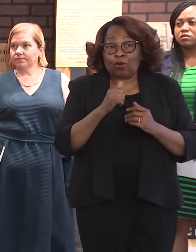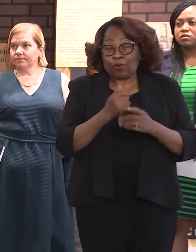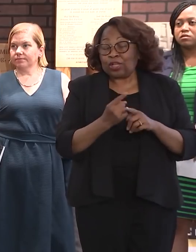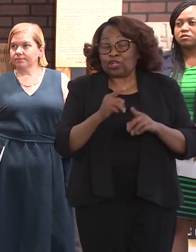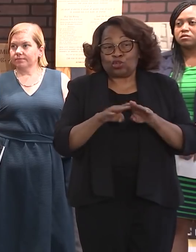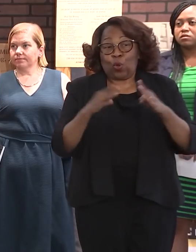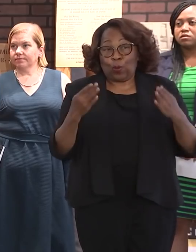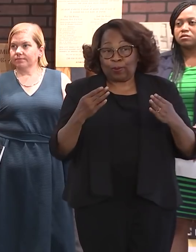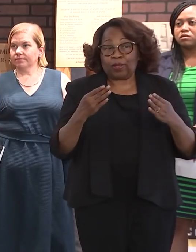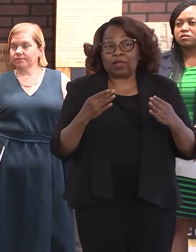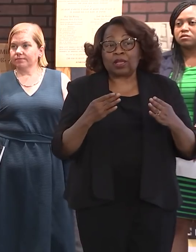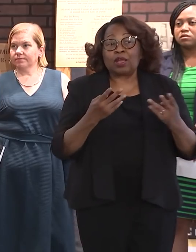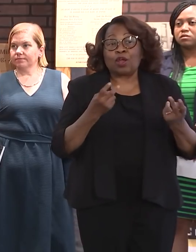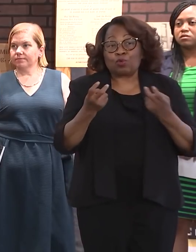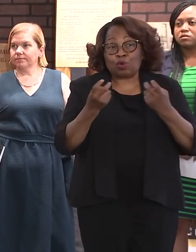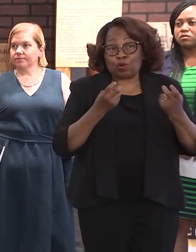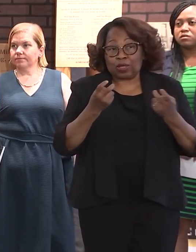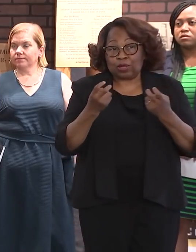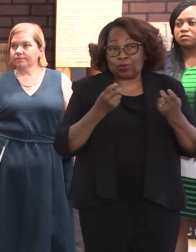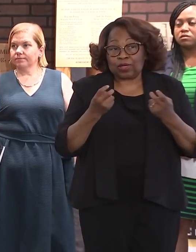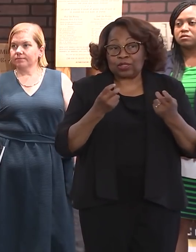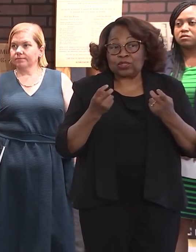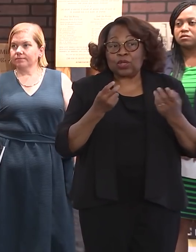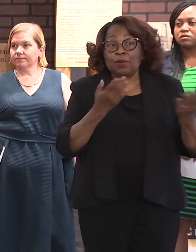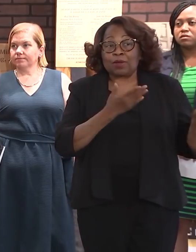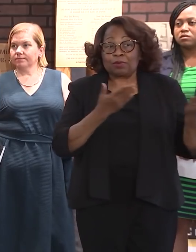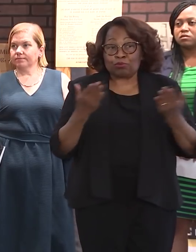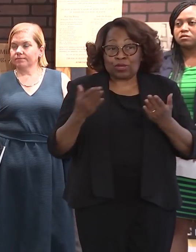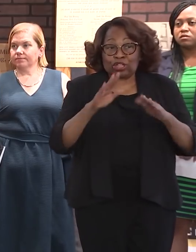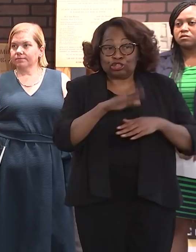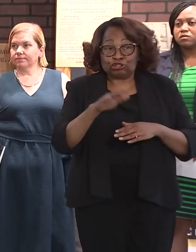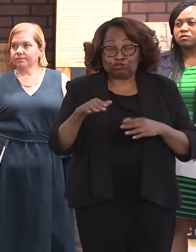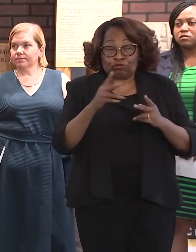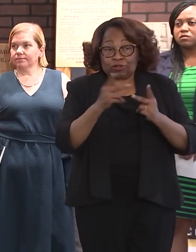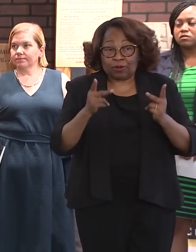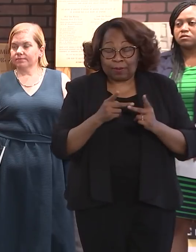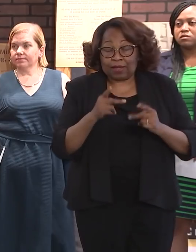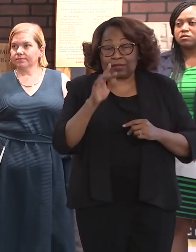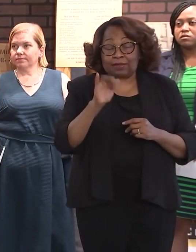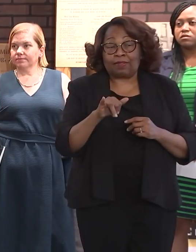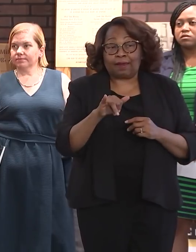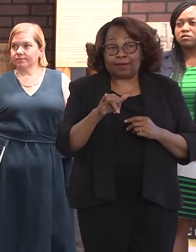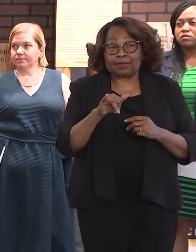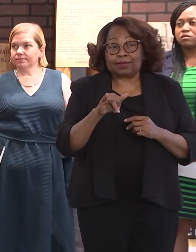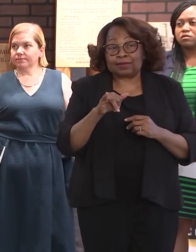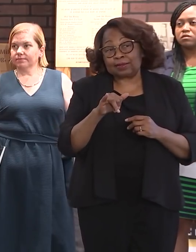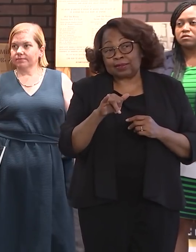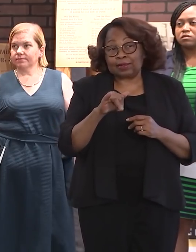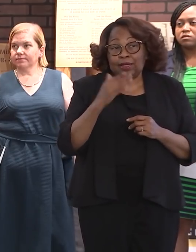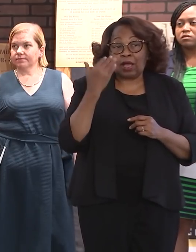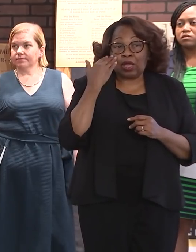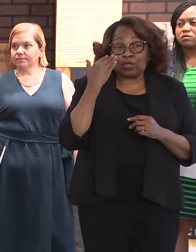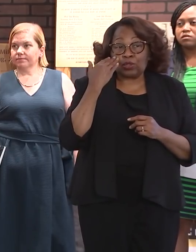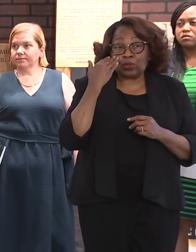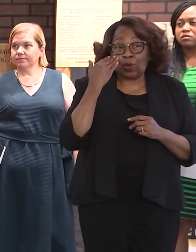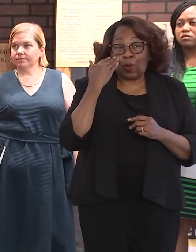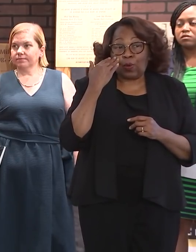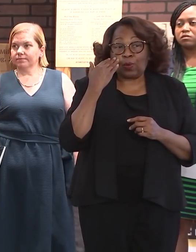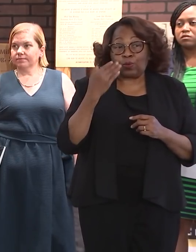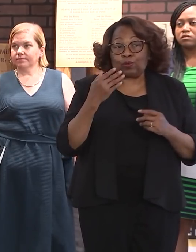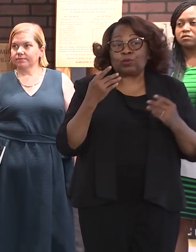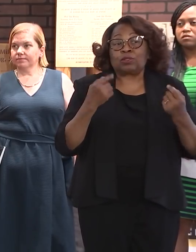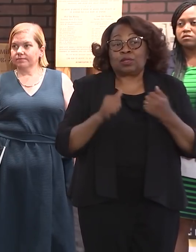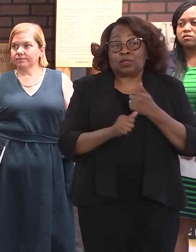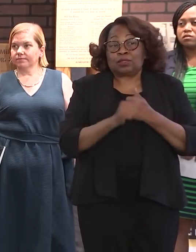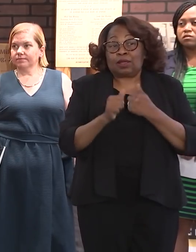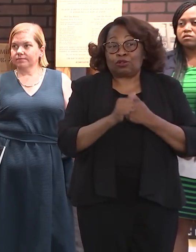up a roller rink. We're going to be bringing children into a place that's, known to be a really dangerous